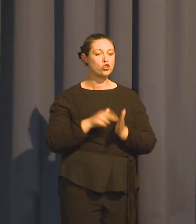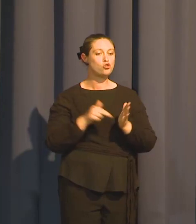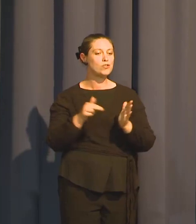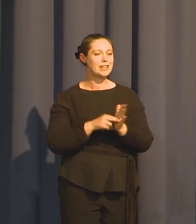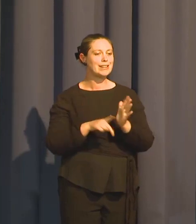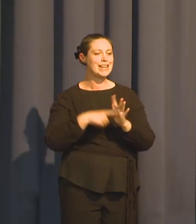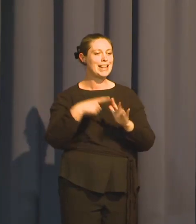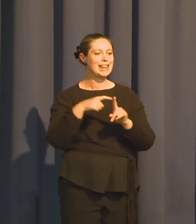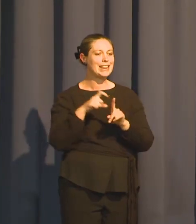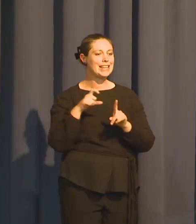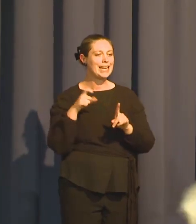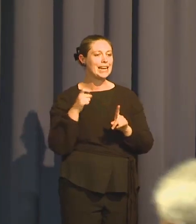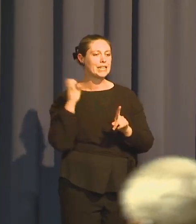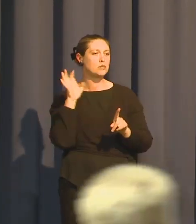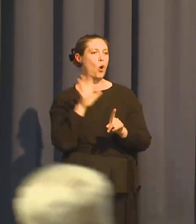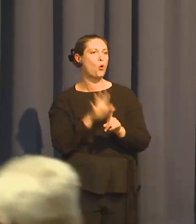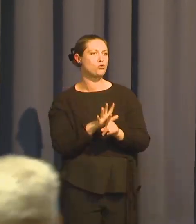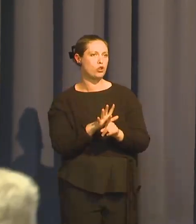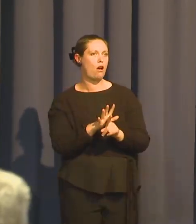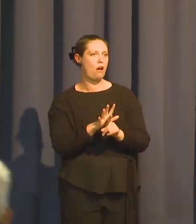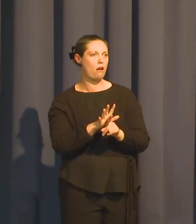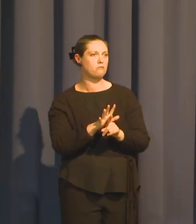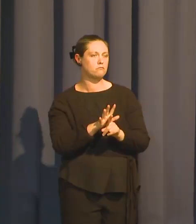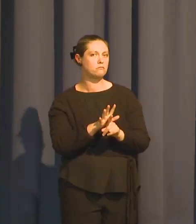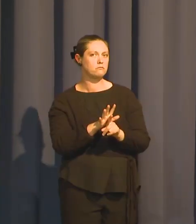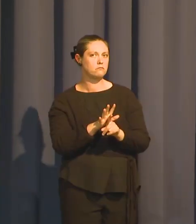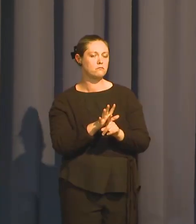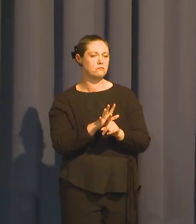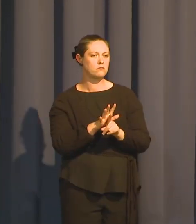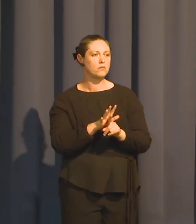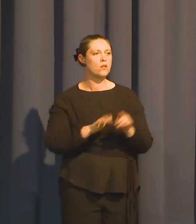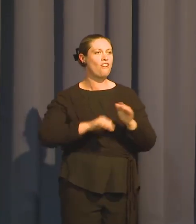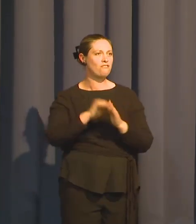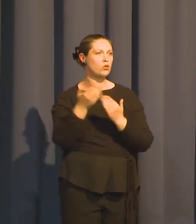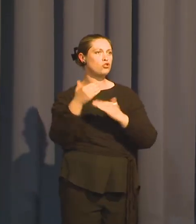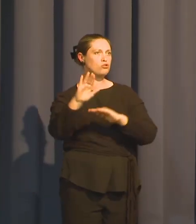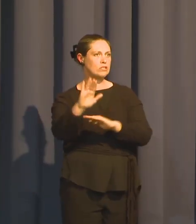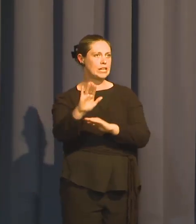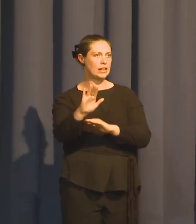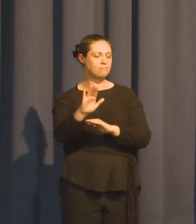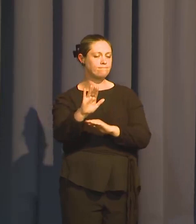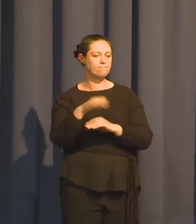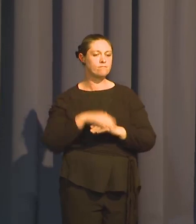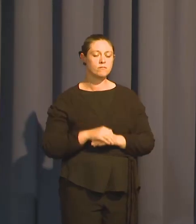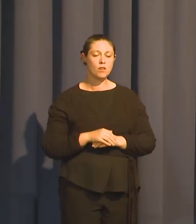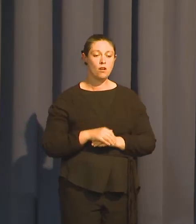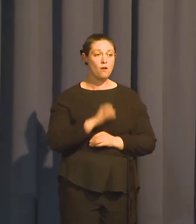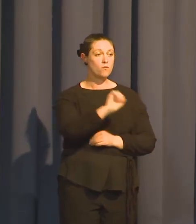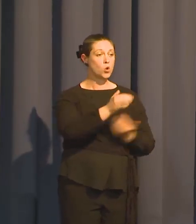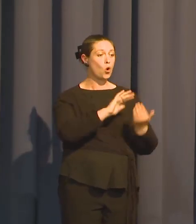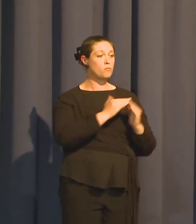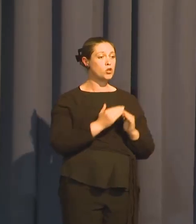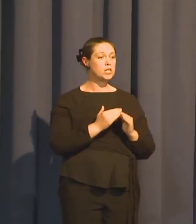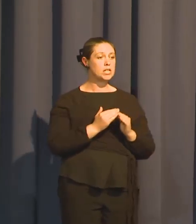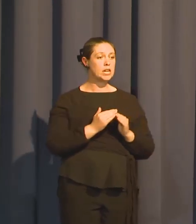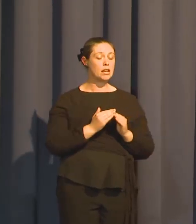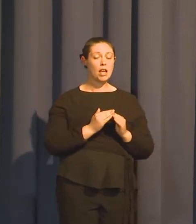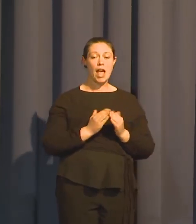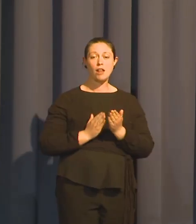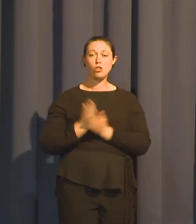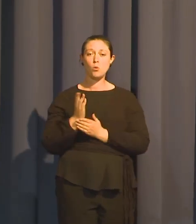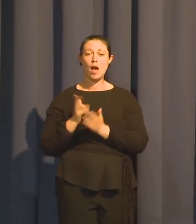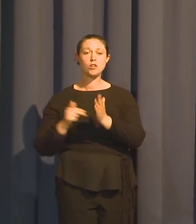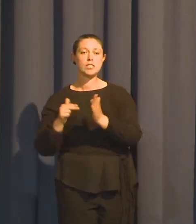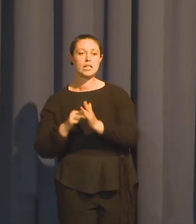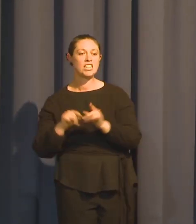Zealand. So for your communities, and indeed nationwide, this may be due to several exposures. So